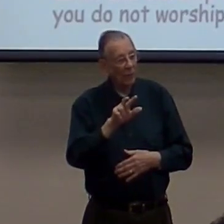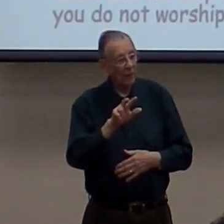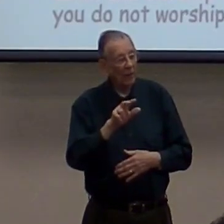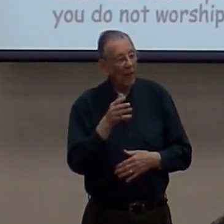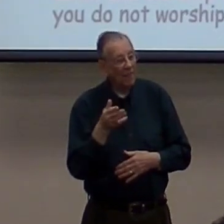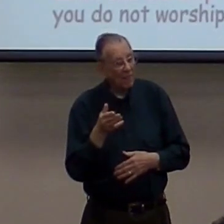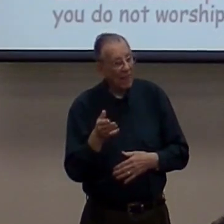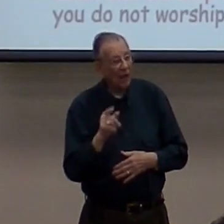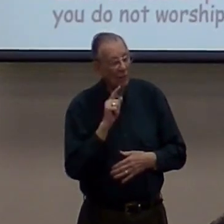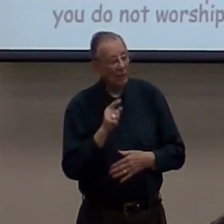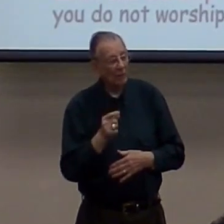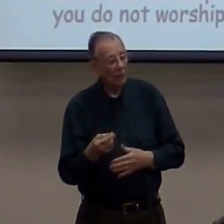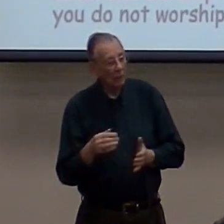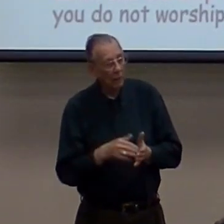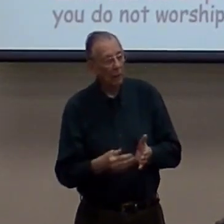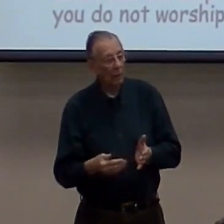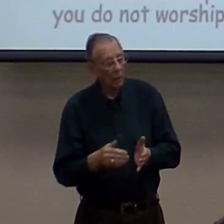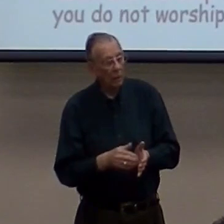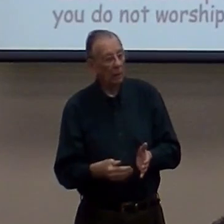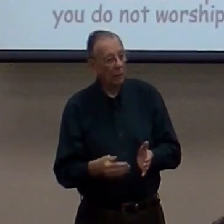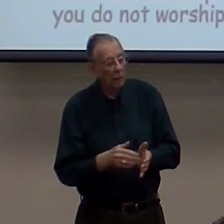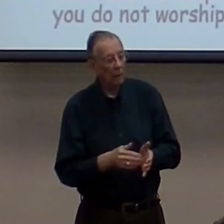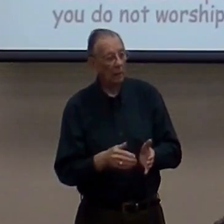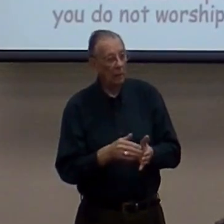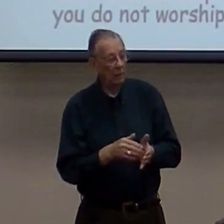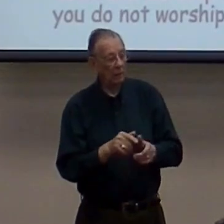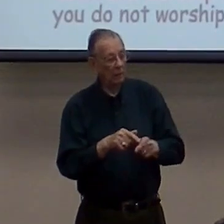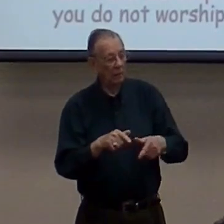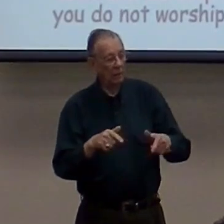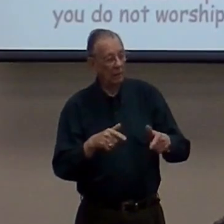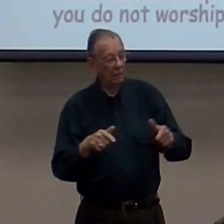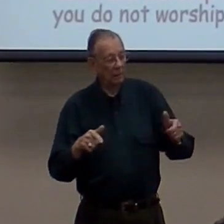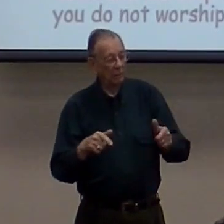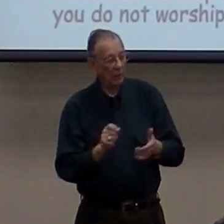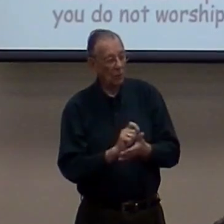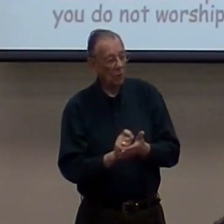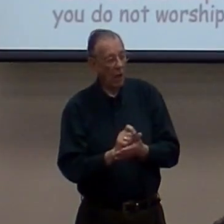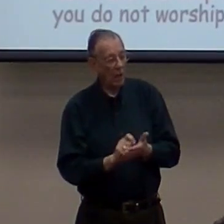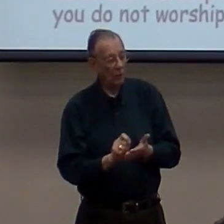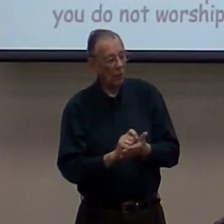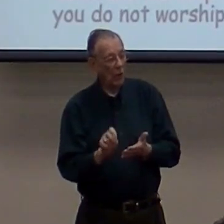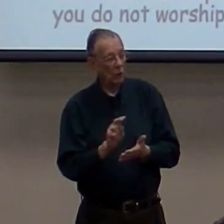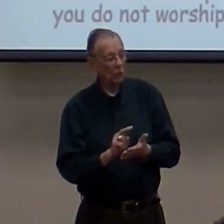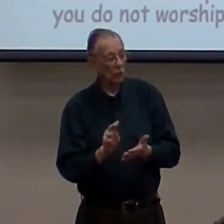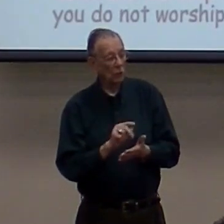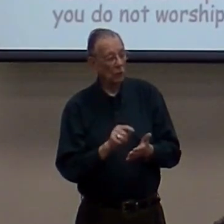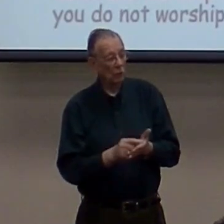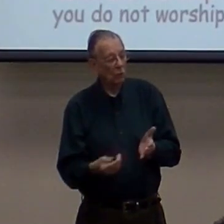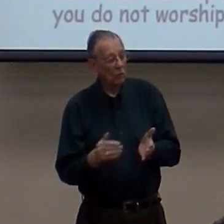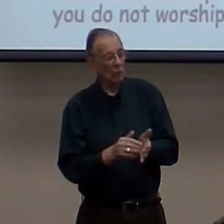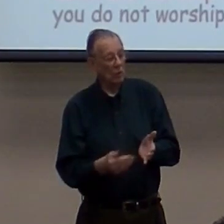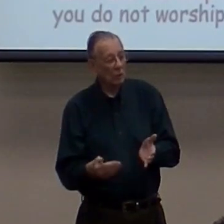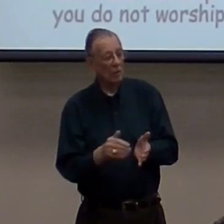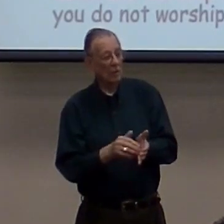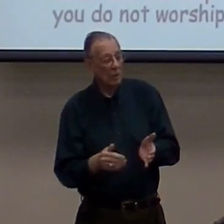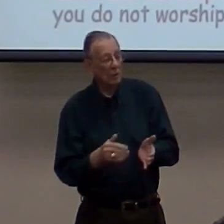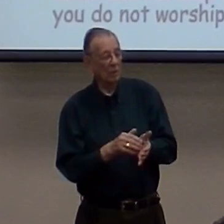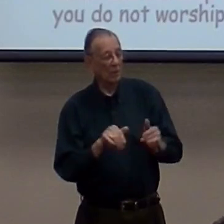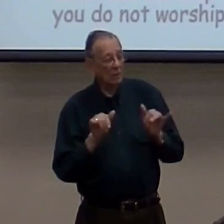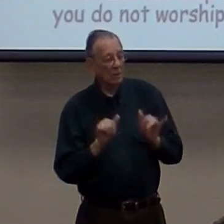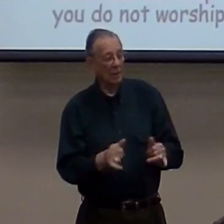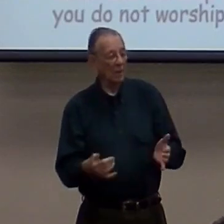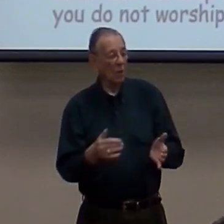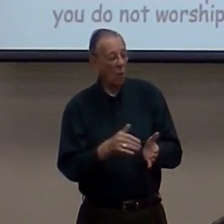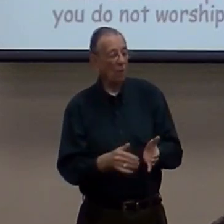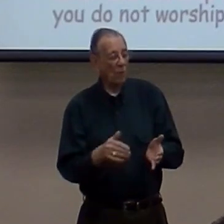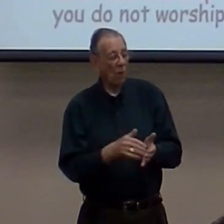that there is this repetition, there is this literary device that the writer uses to repeat something over and